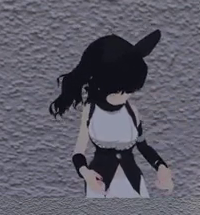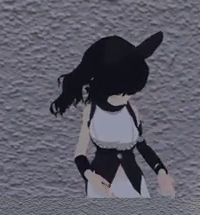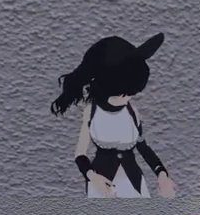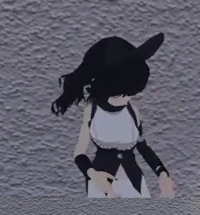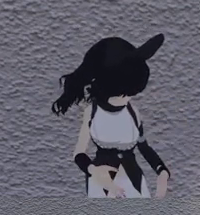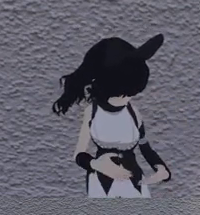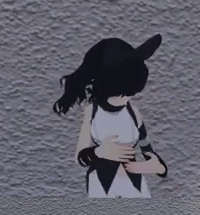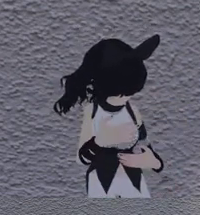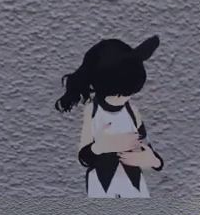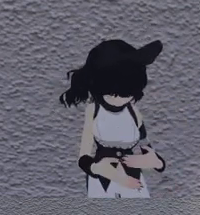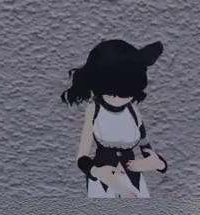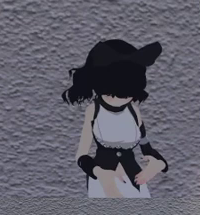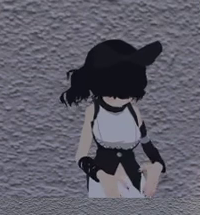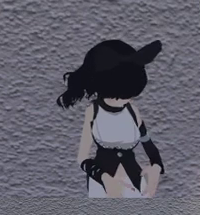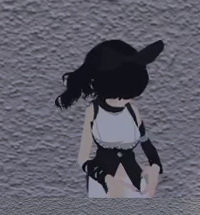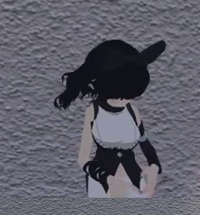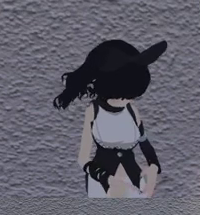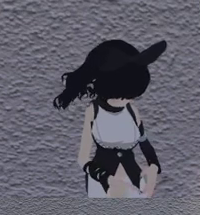Health.